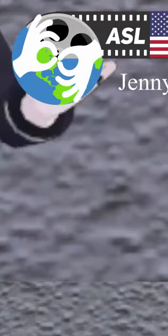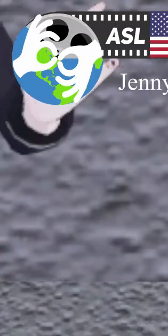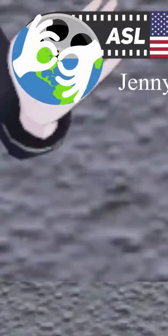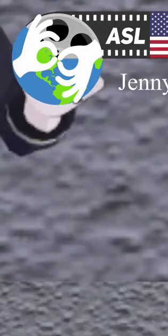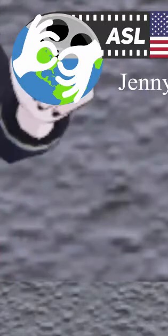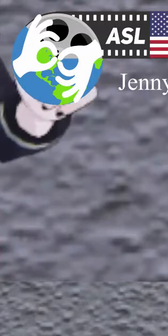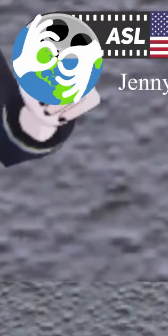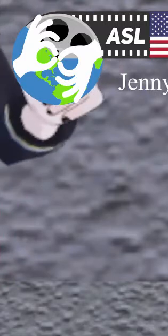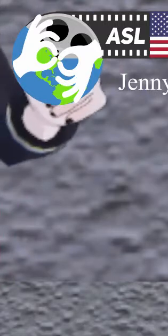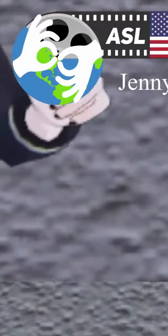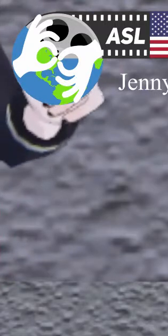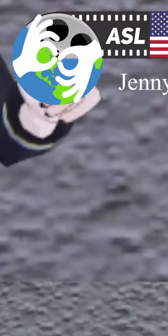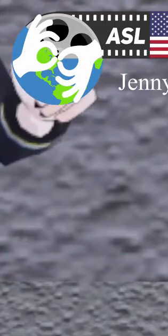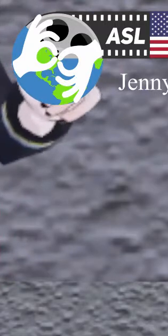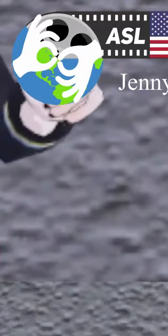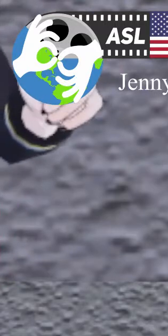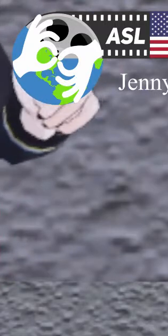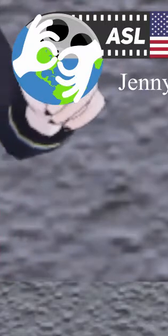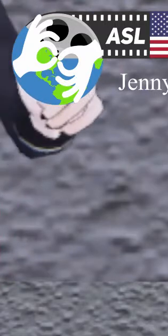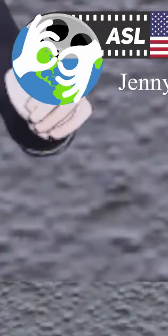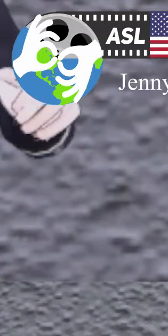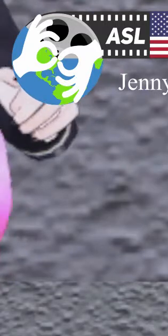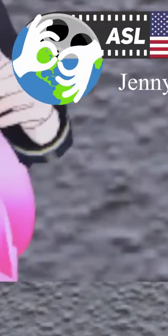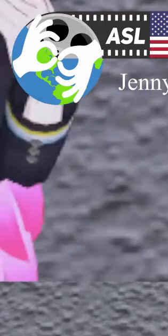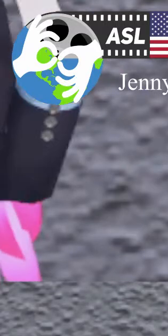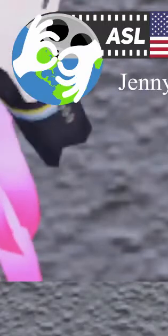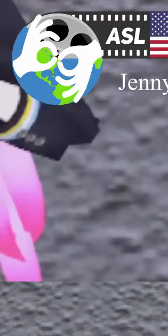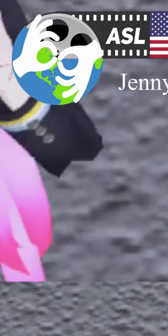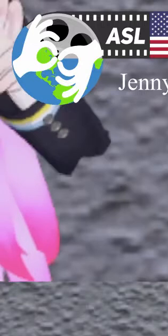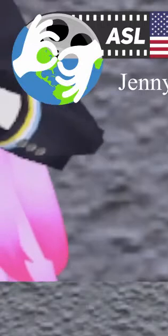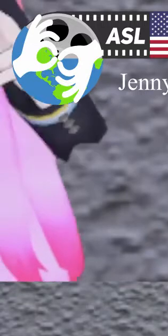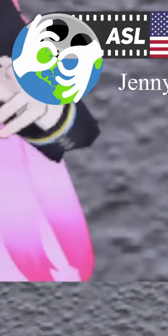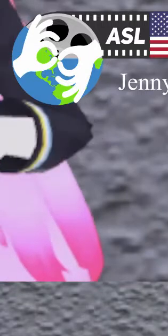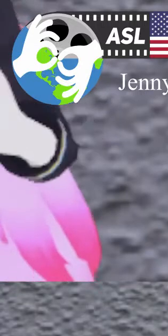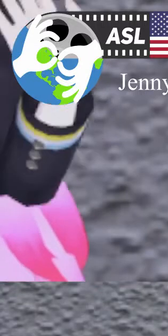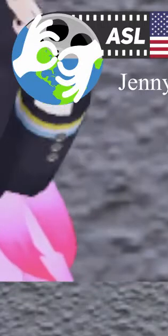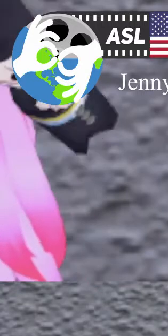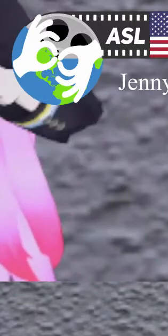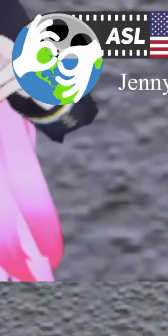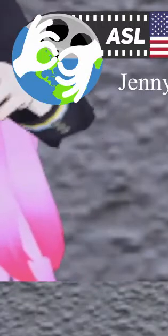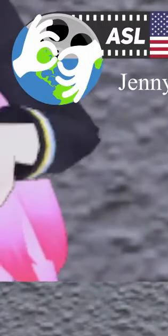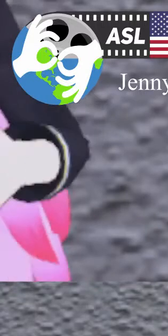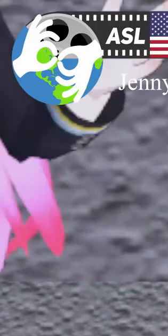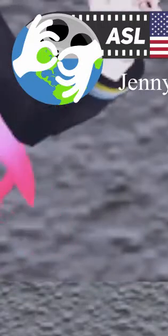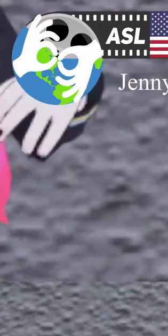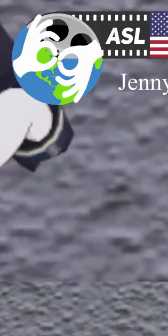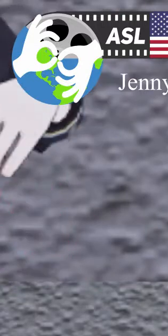to. You're like, I don't know any of these people. I don't know any of these people. It might be fun.